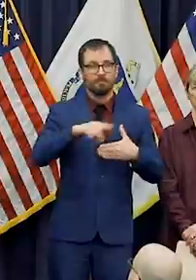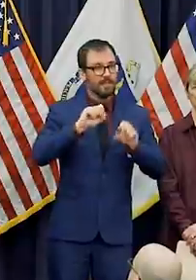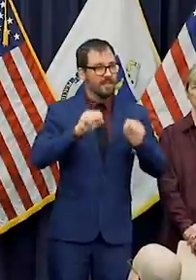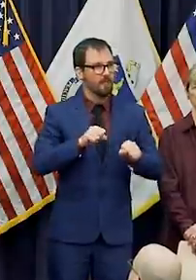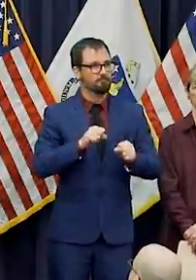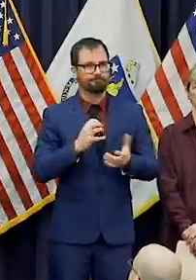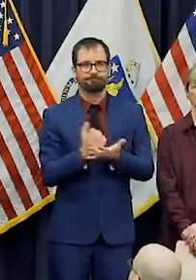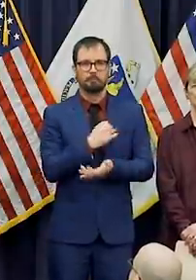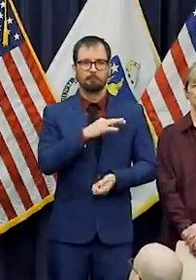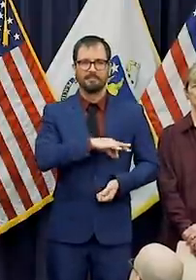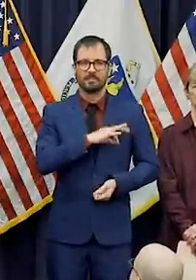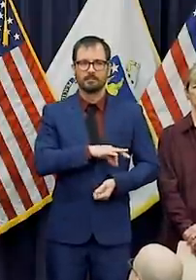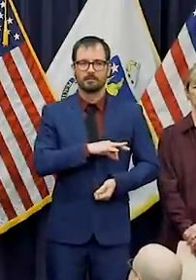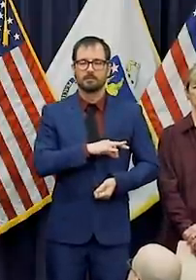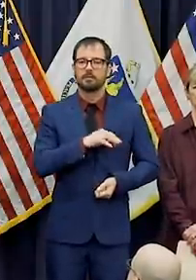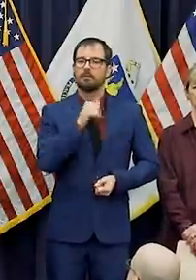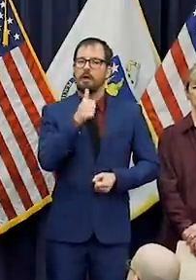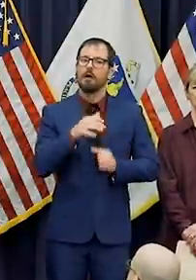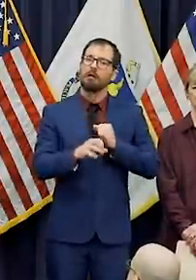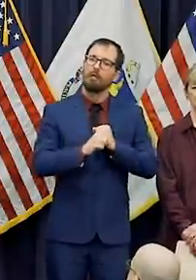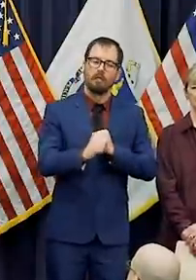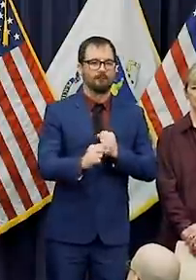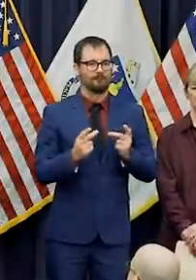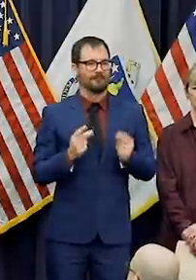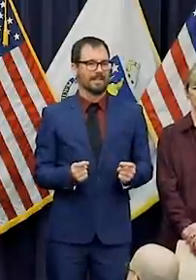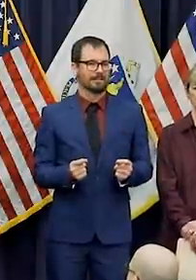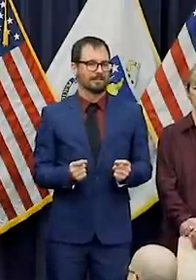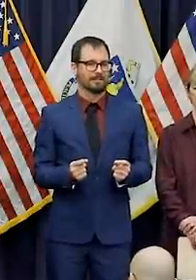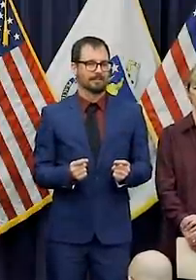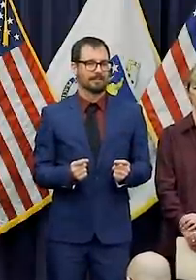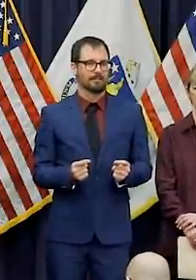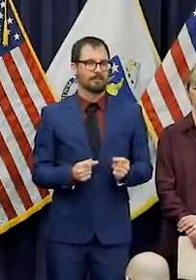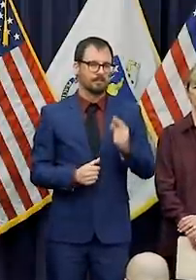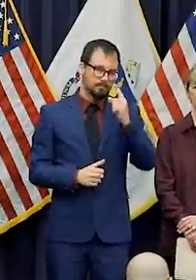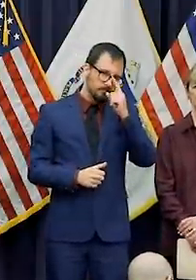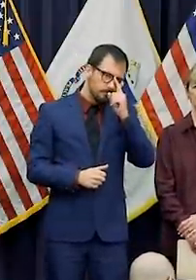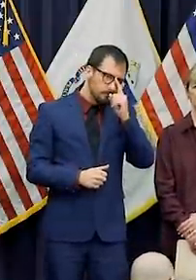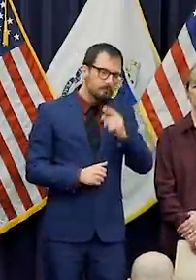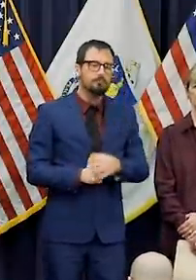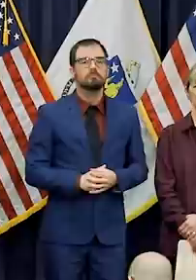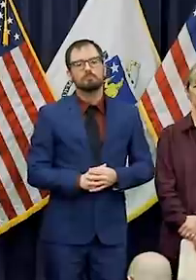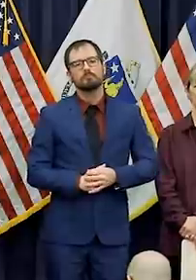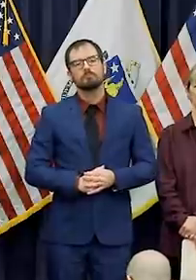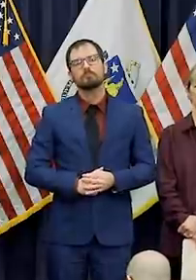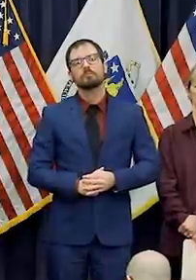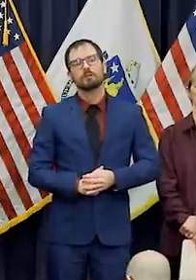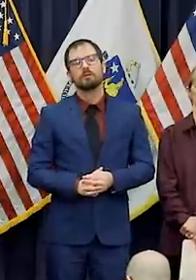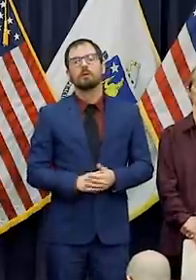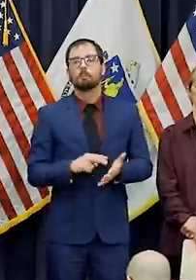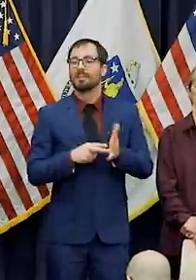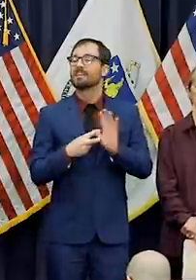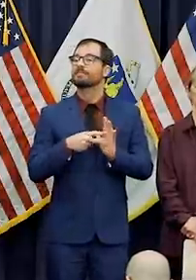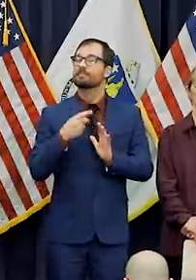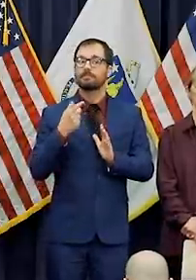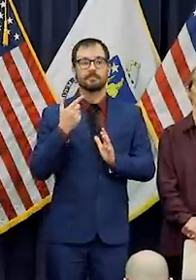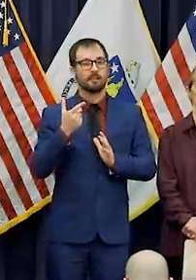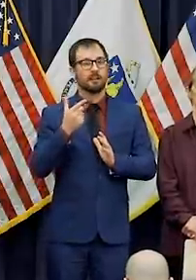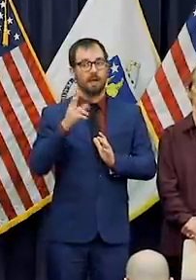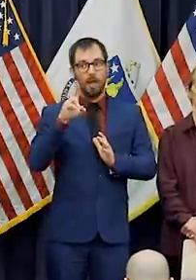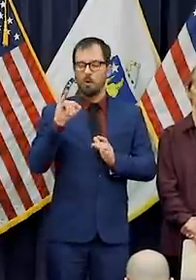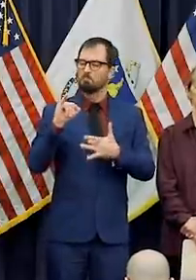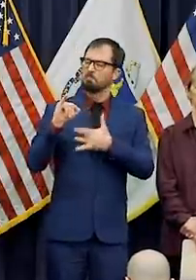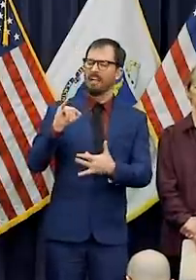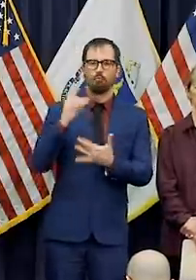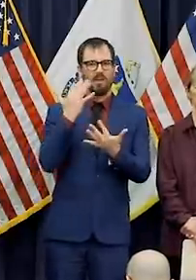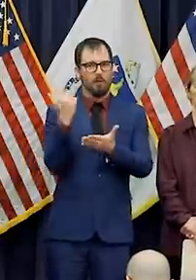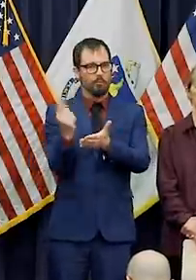will allow new claims to be paid more quickly by waiving the one-week waiting period for unemployment benefits that currently exists under state